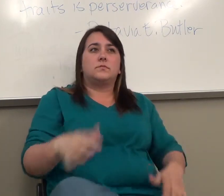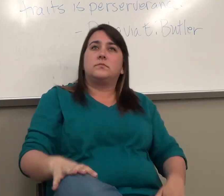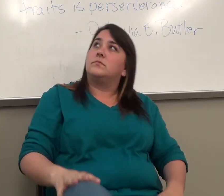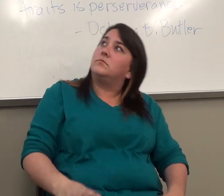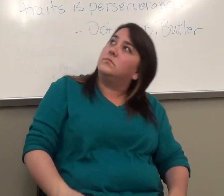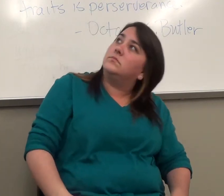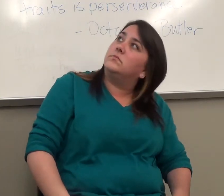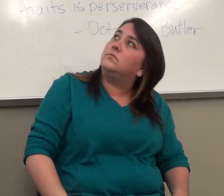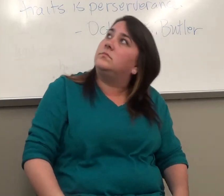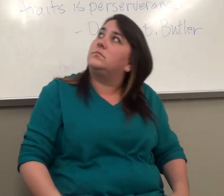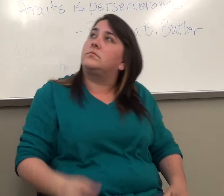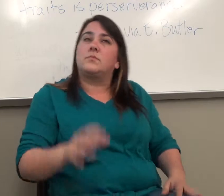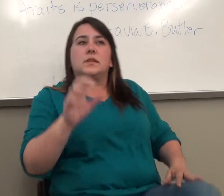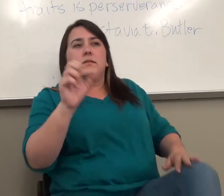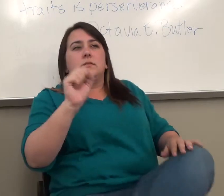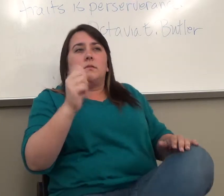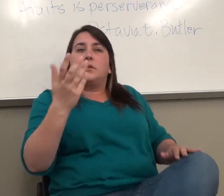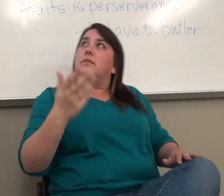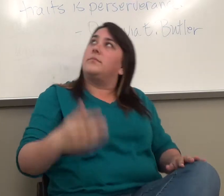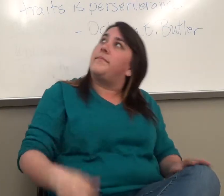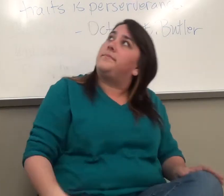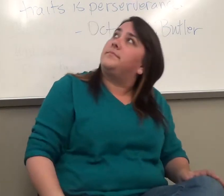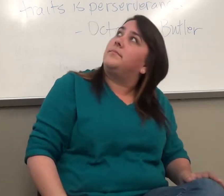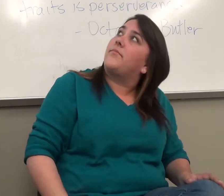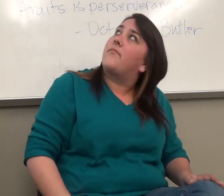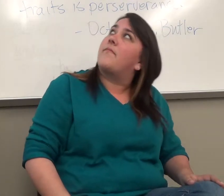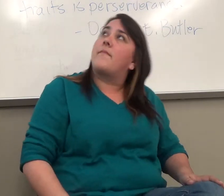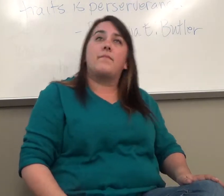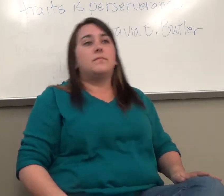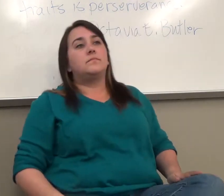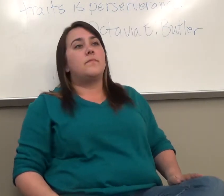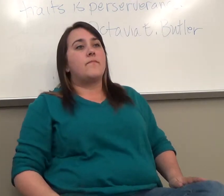What's the thing that's doing the action in that subject?